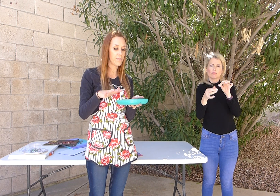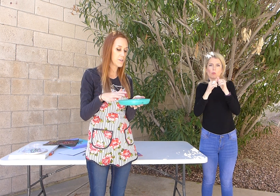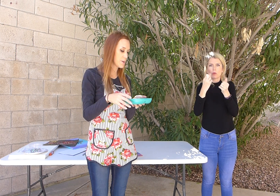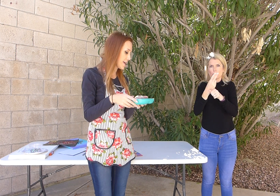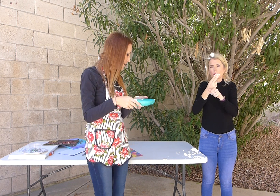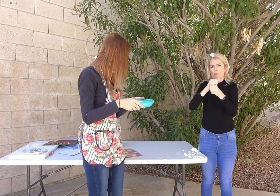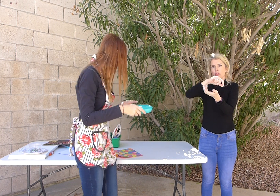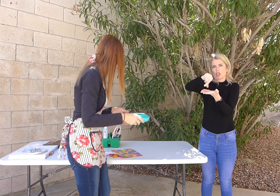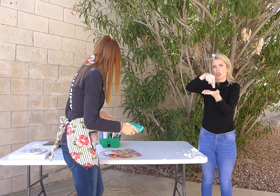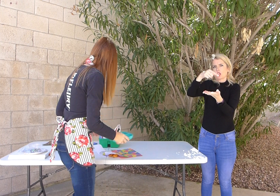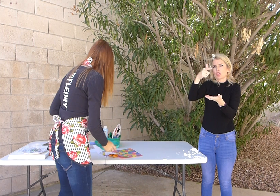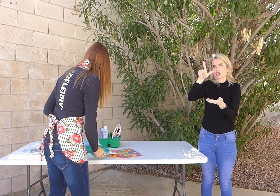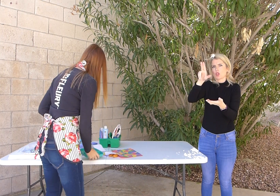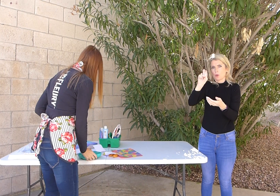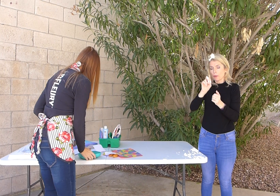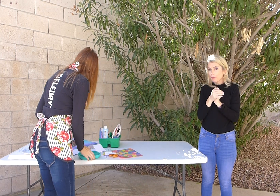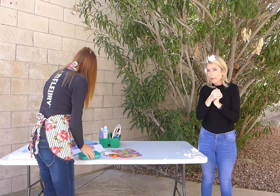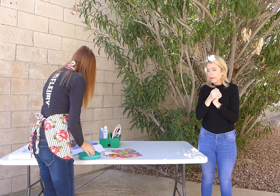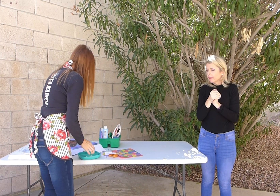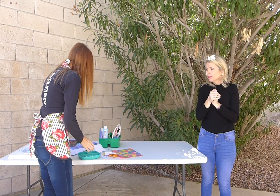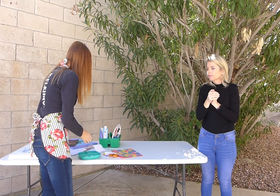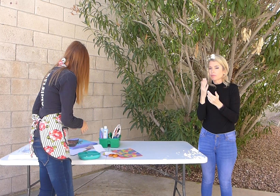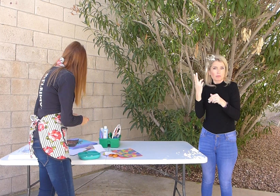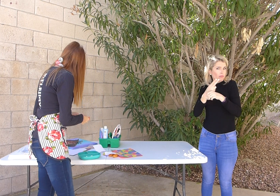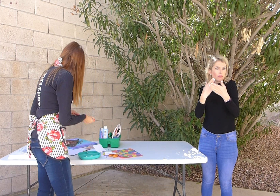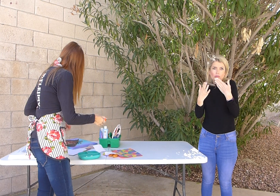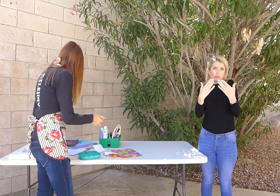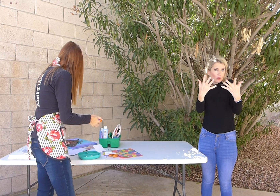find whatever you can. And